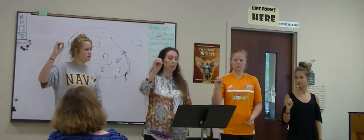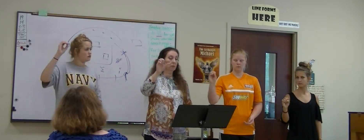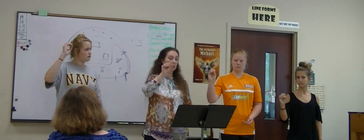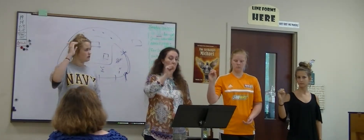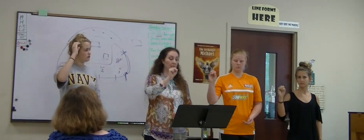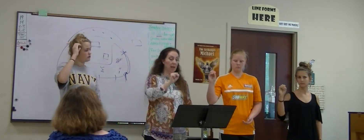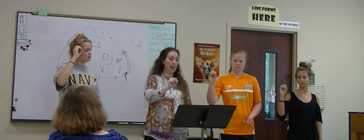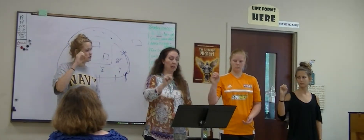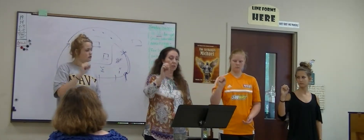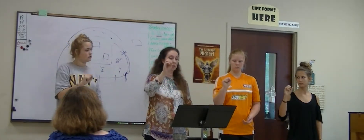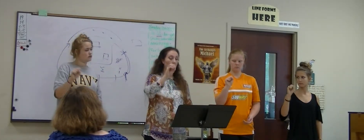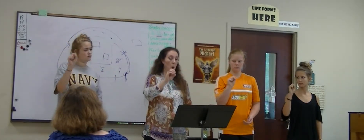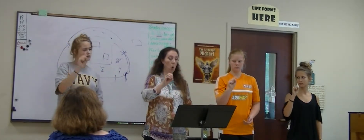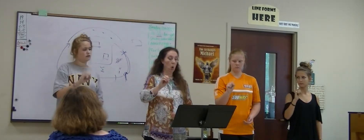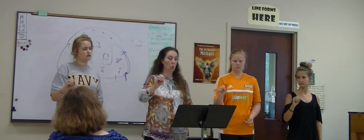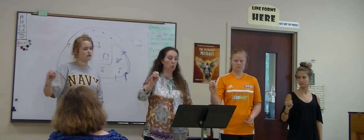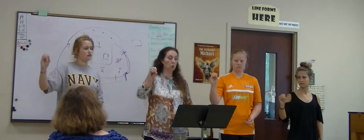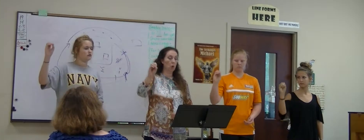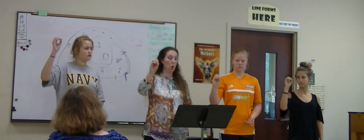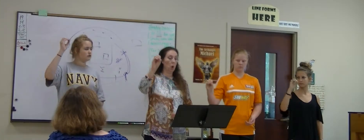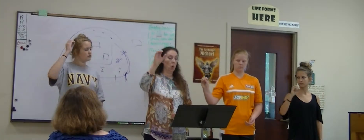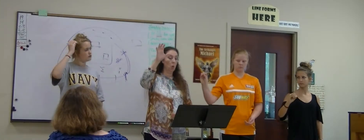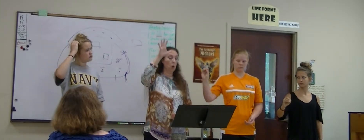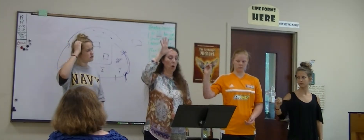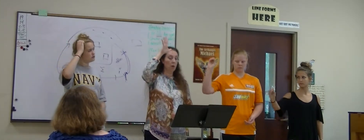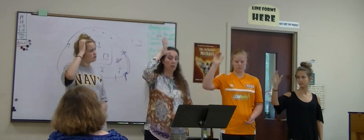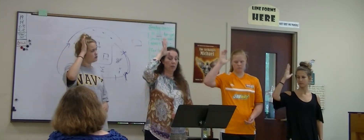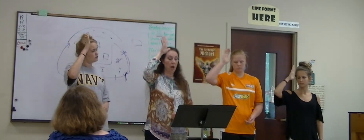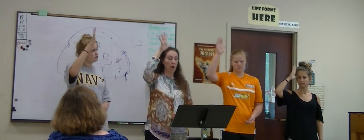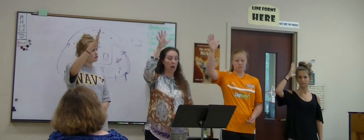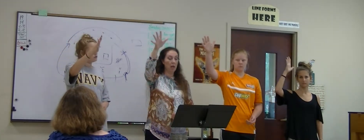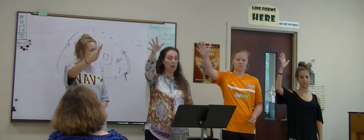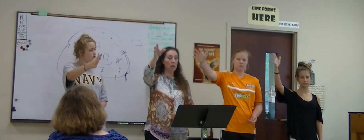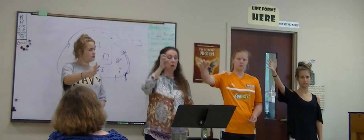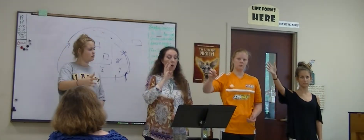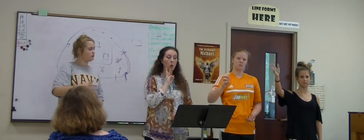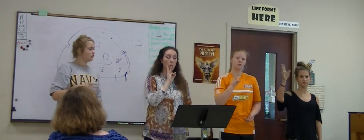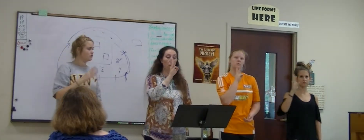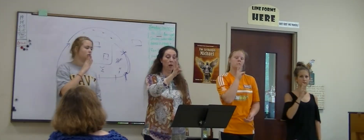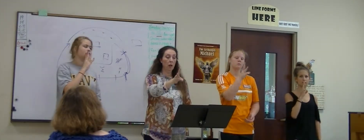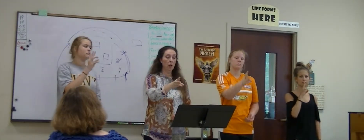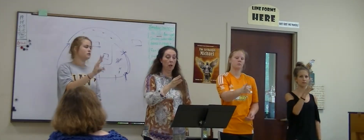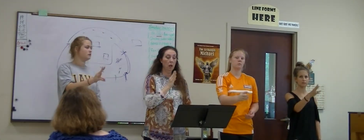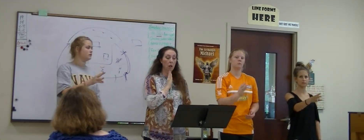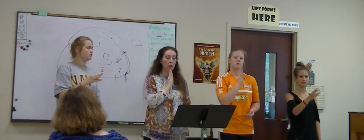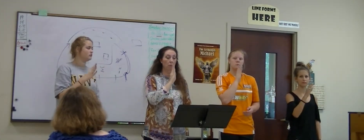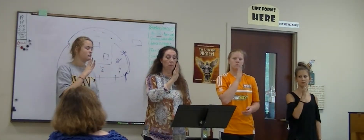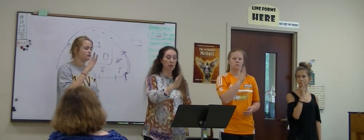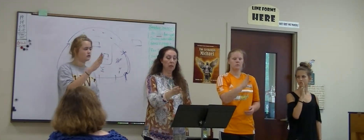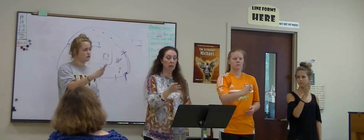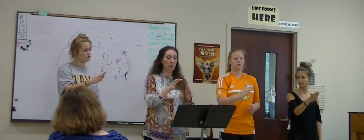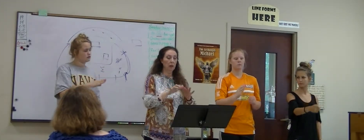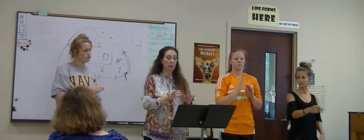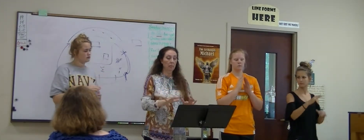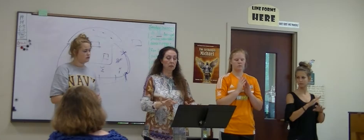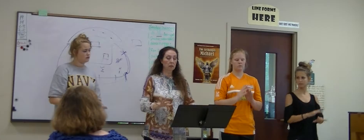so it's an S-O, so thy will be